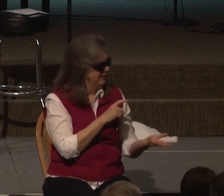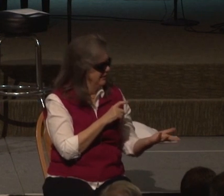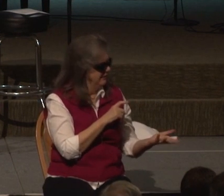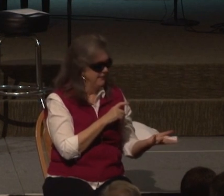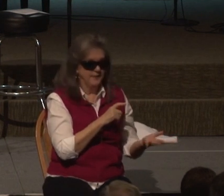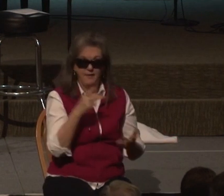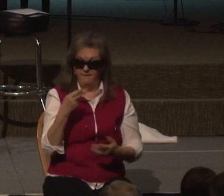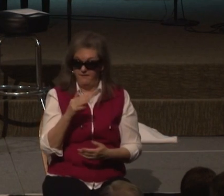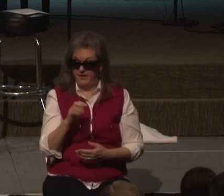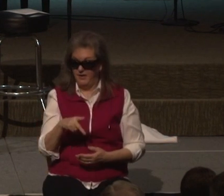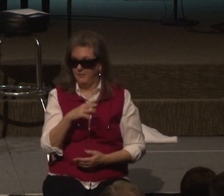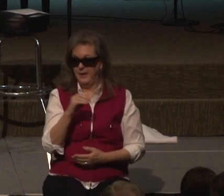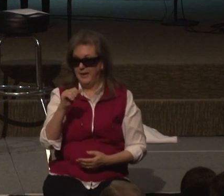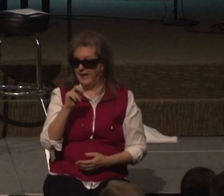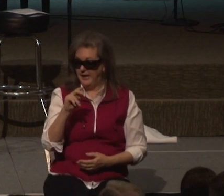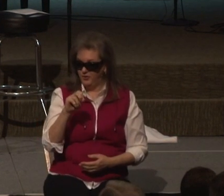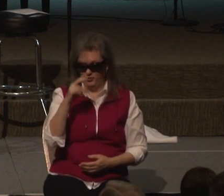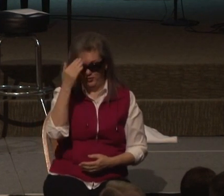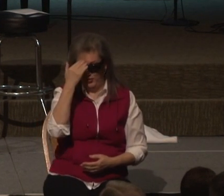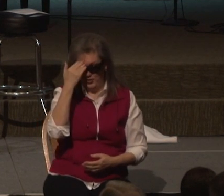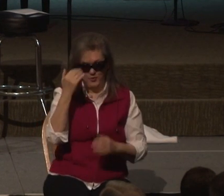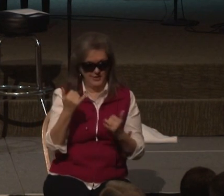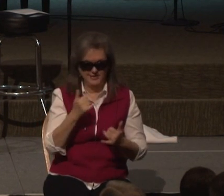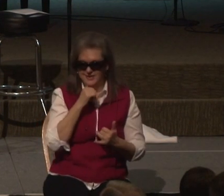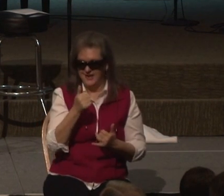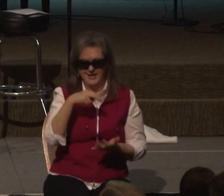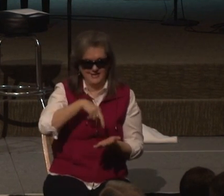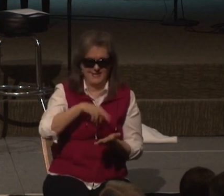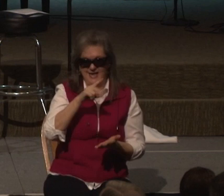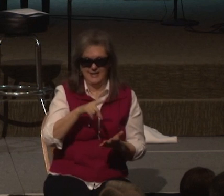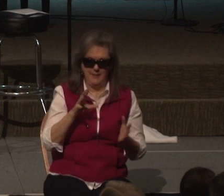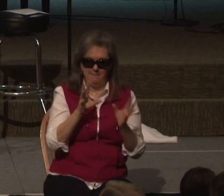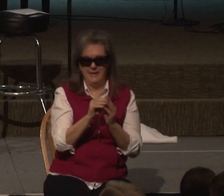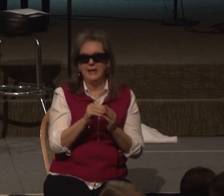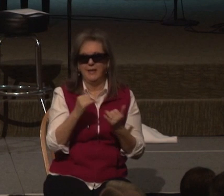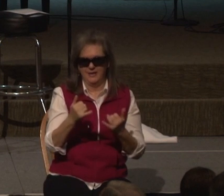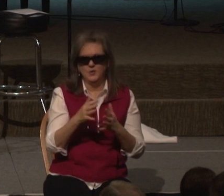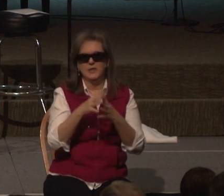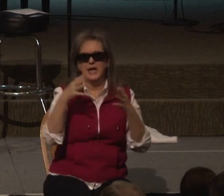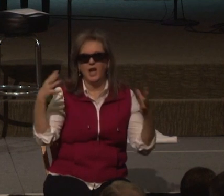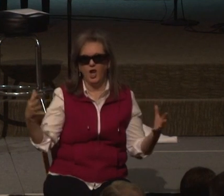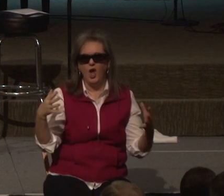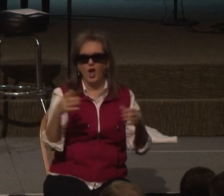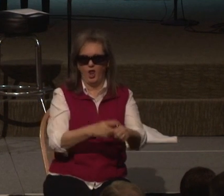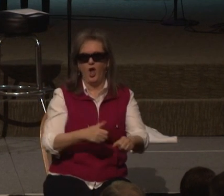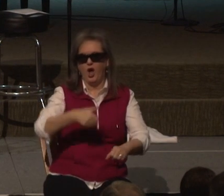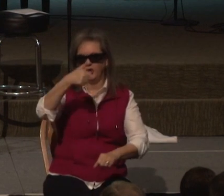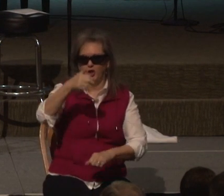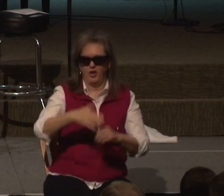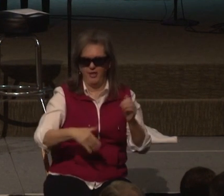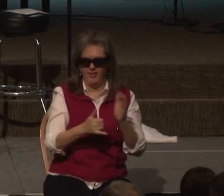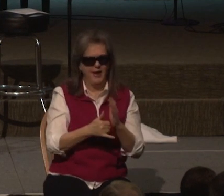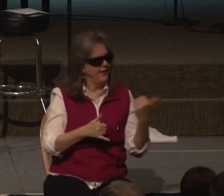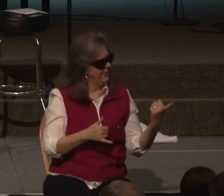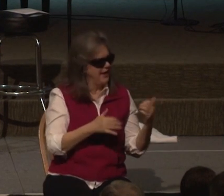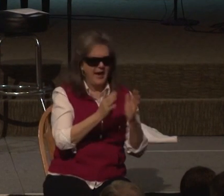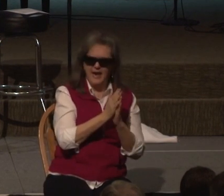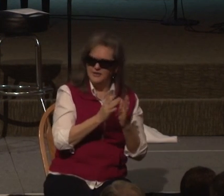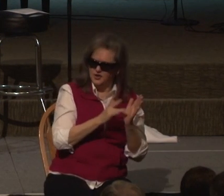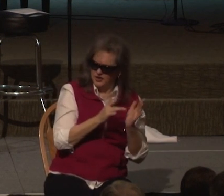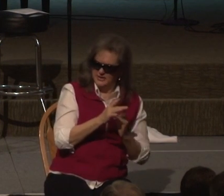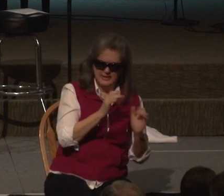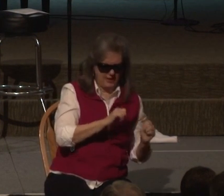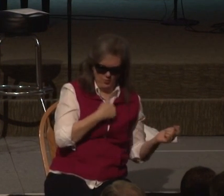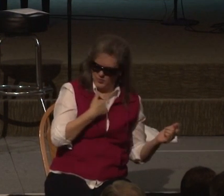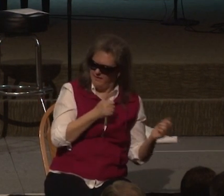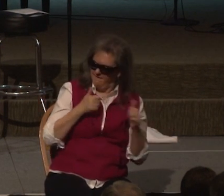Now, Philip and Andrew knew that this was not just going to be a stand-up meeting, right? This was going to take much longer than that. And so they asked Jesus, can we follow